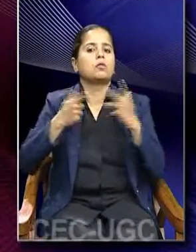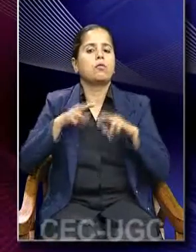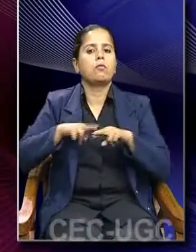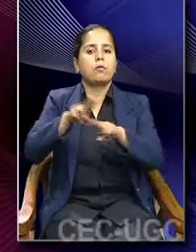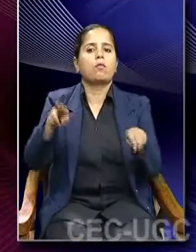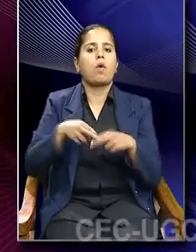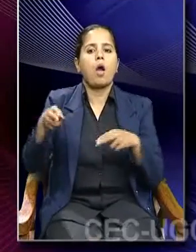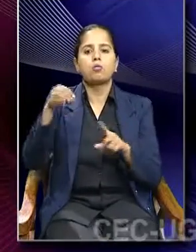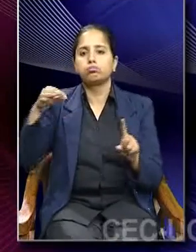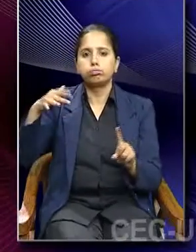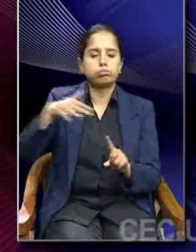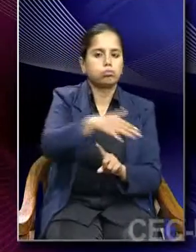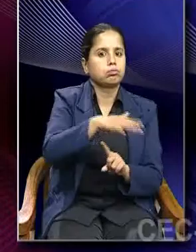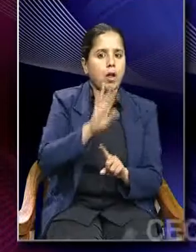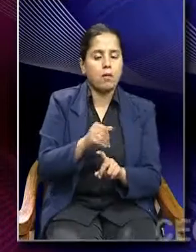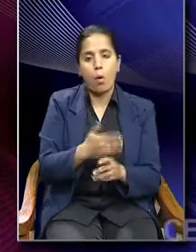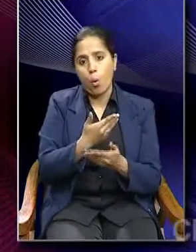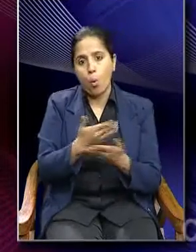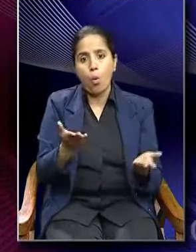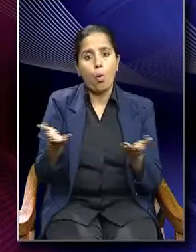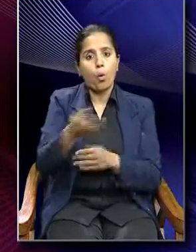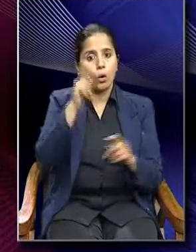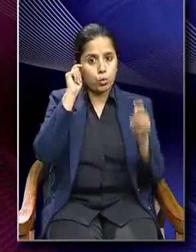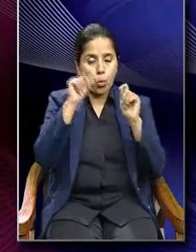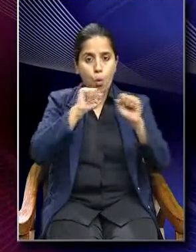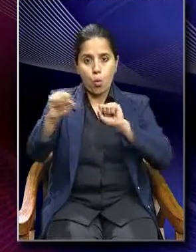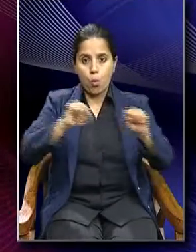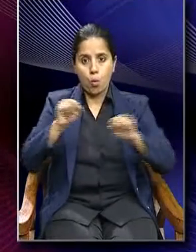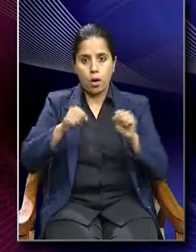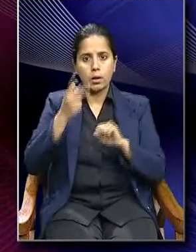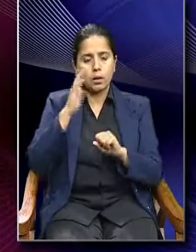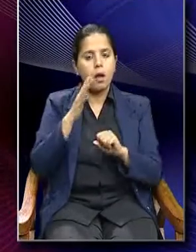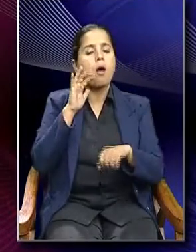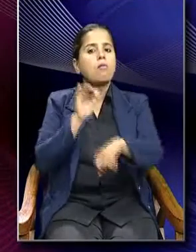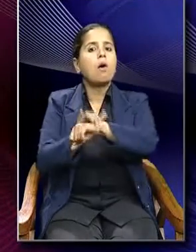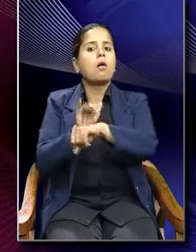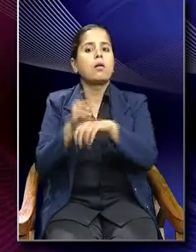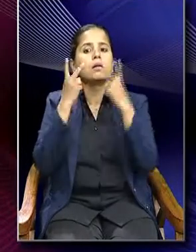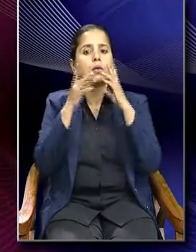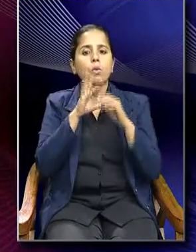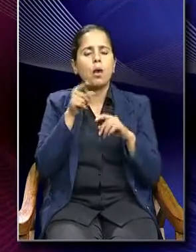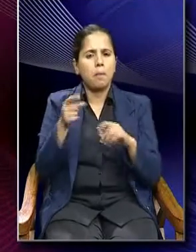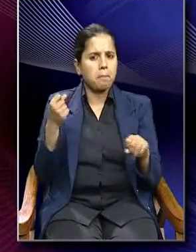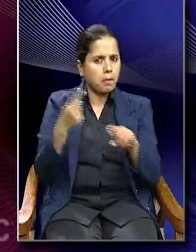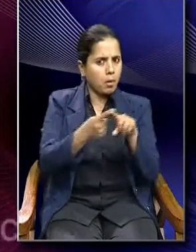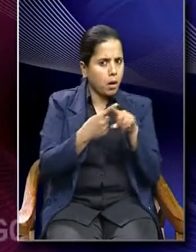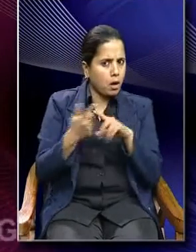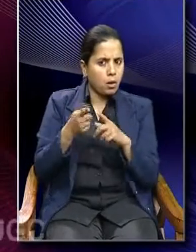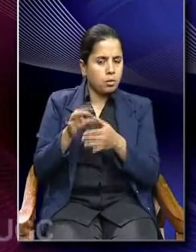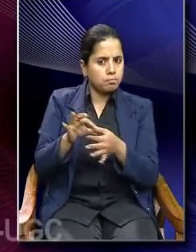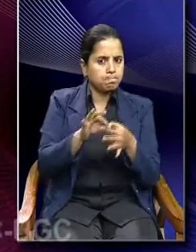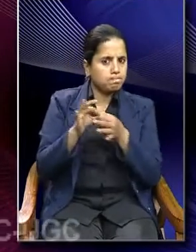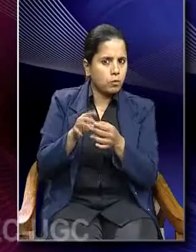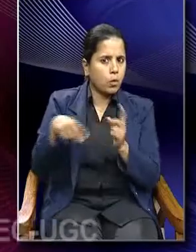is affected. Every role is kind of determined according to the relation